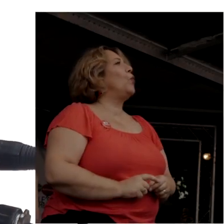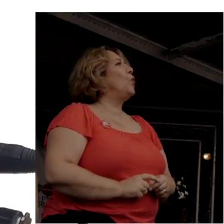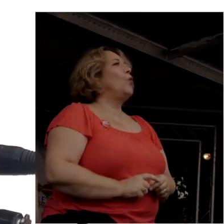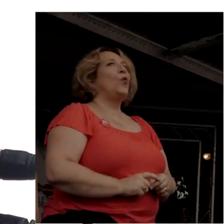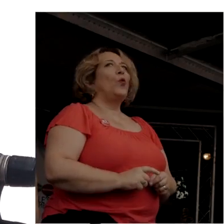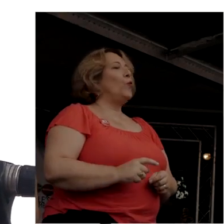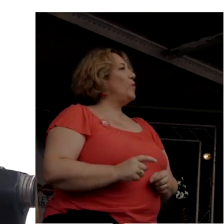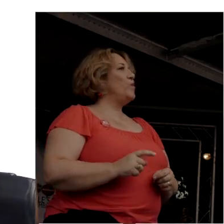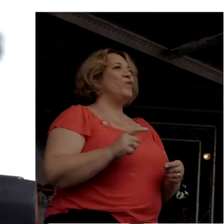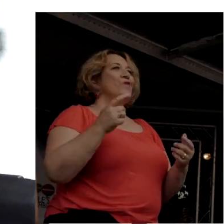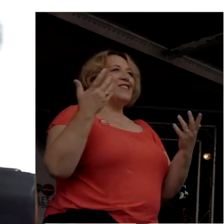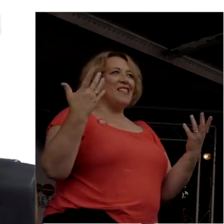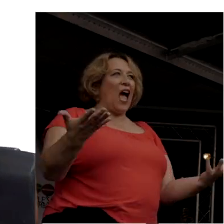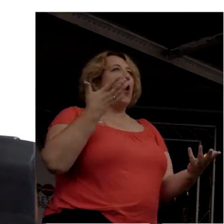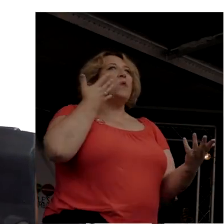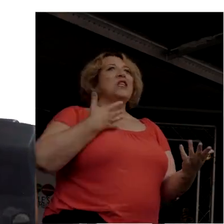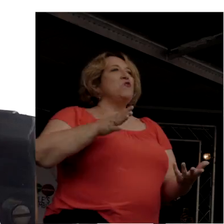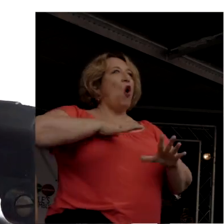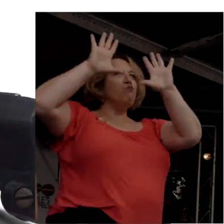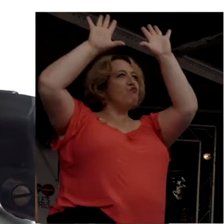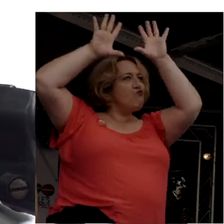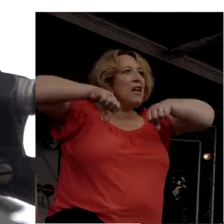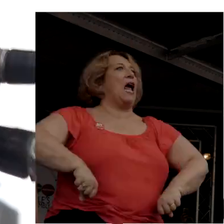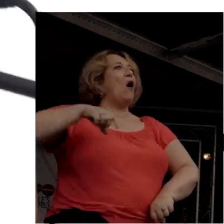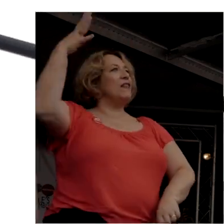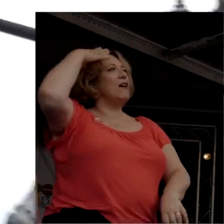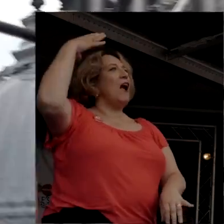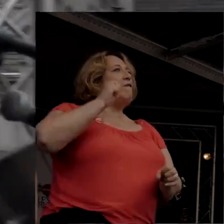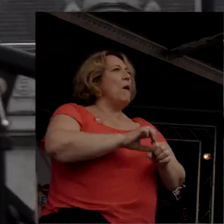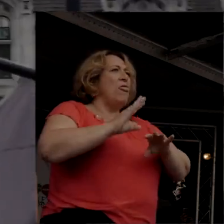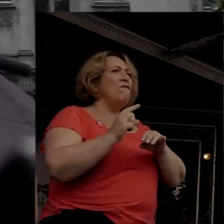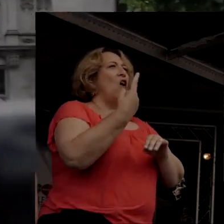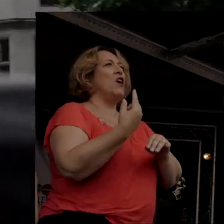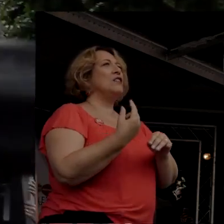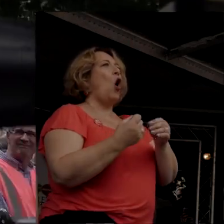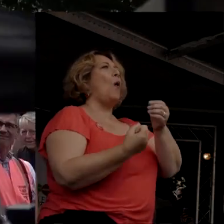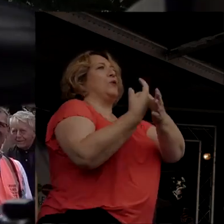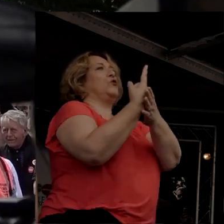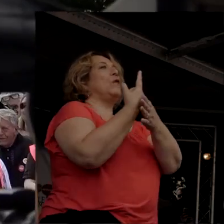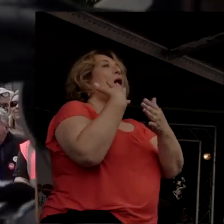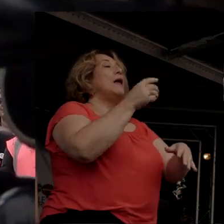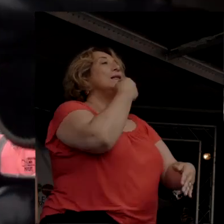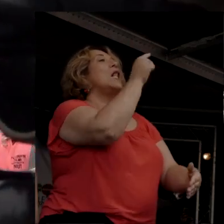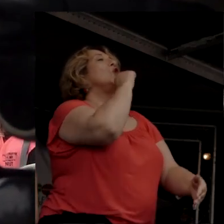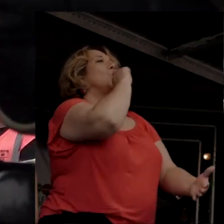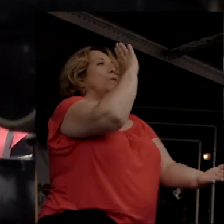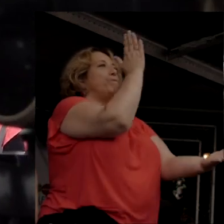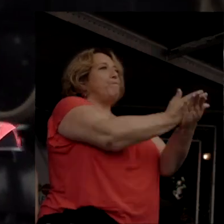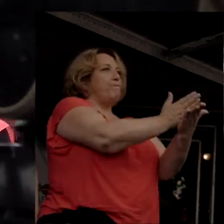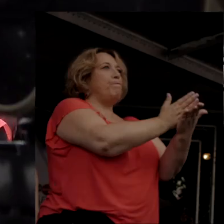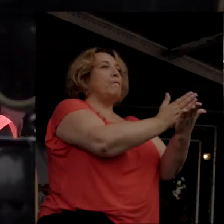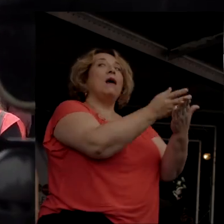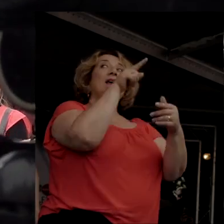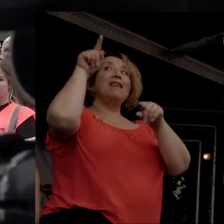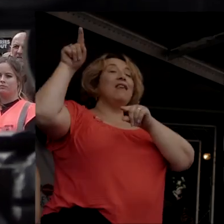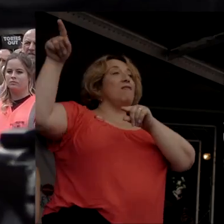We need now to bring an end to this government at the first opportunity. And I give you this pledge. In there, in the